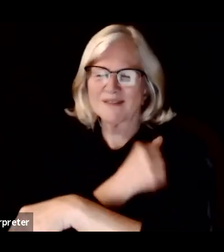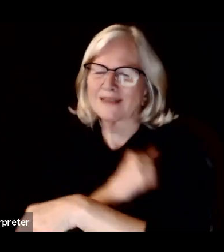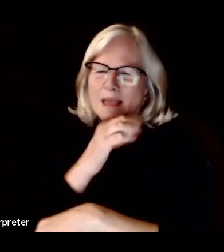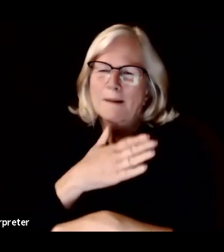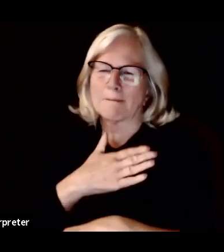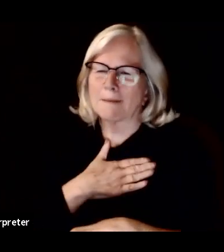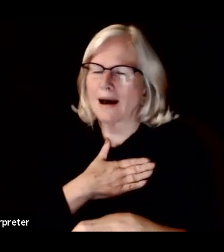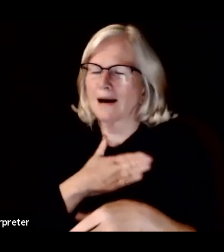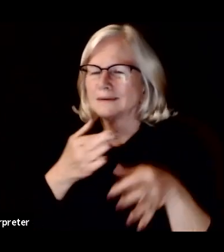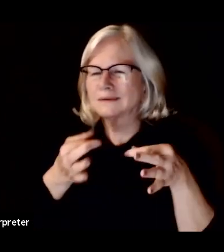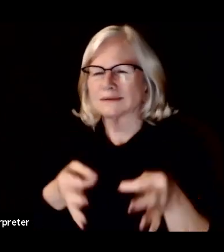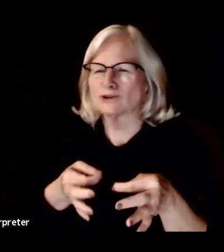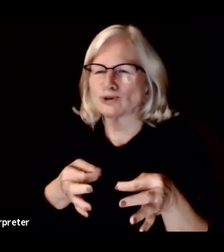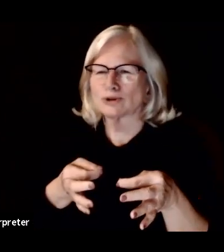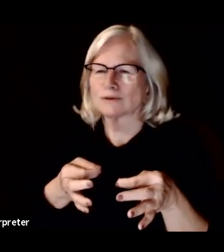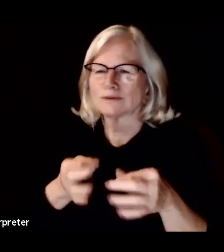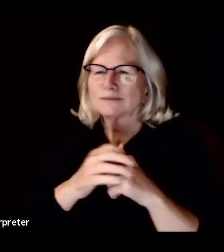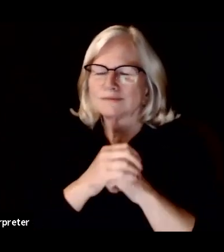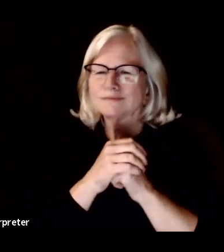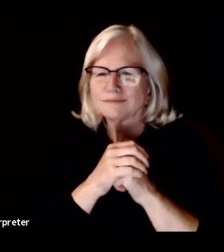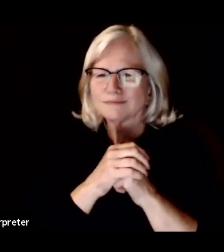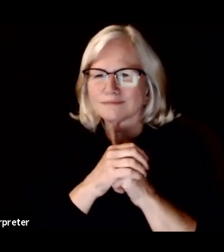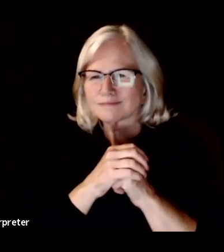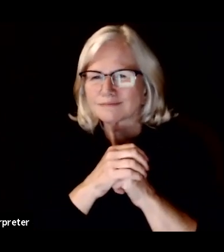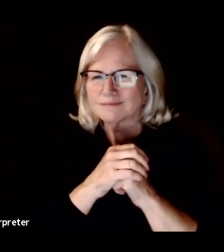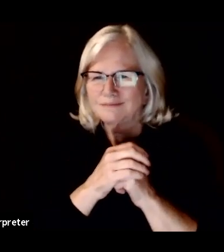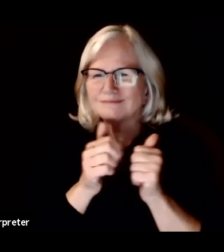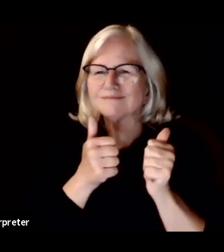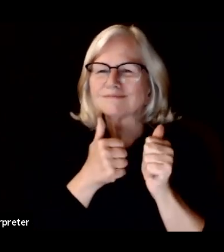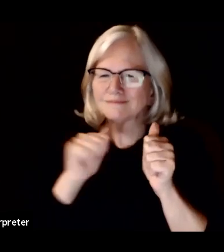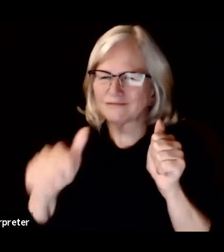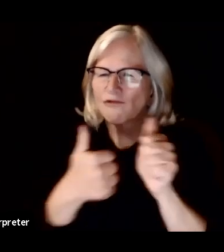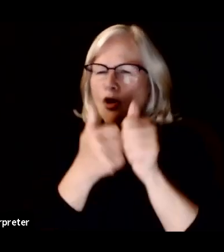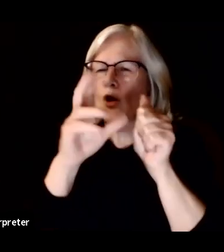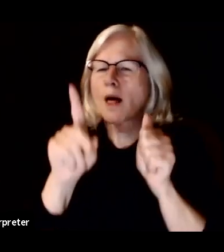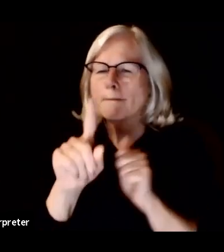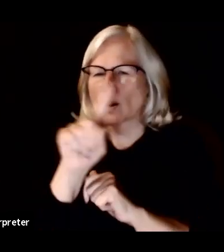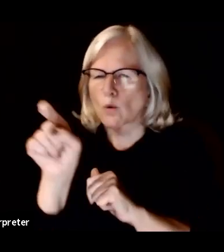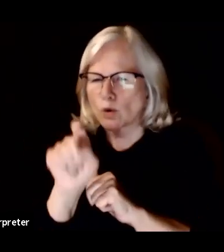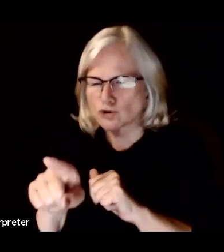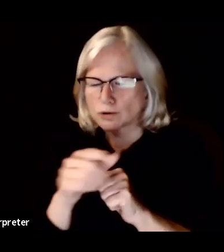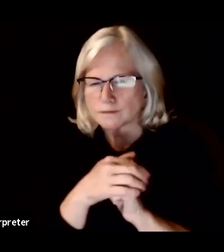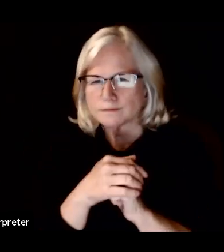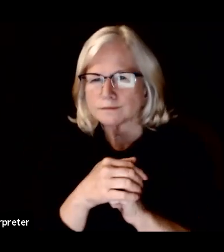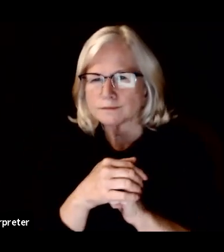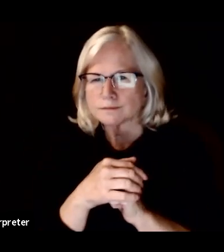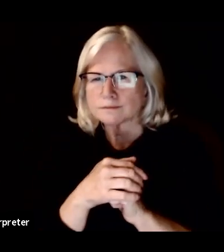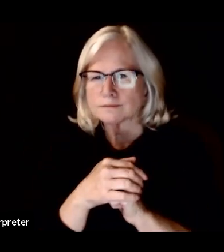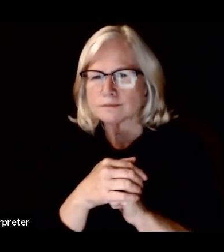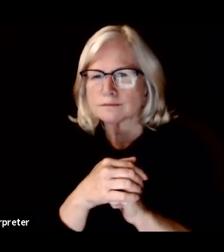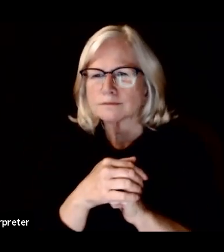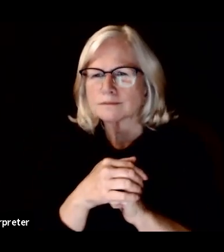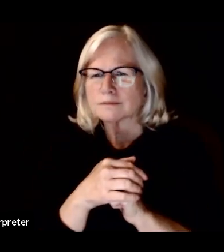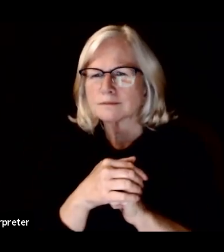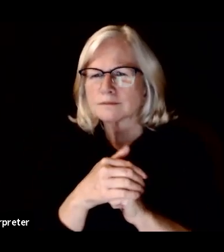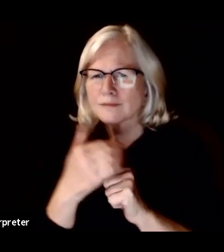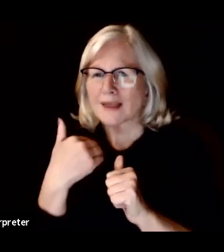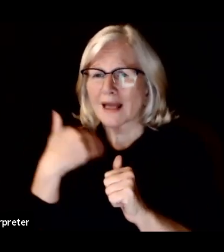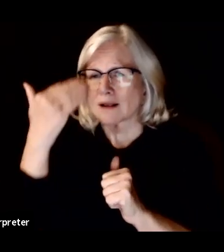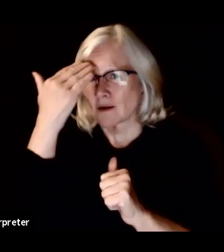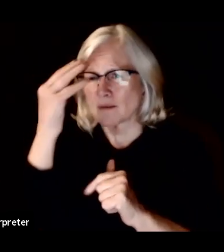Okay, I have a follow-up question on a different subject. I know that the state has been involved in a lot of very